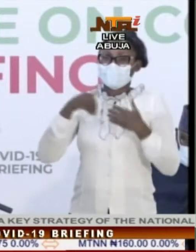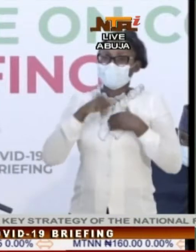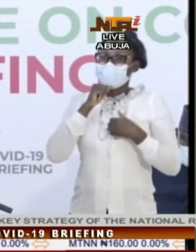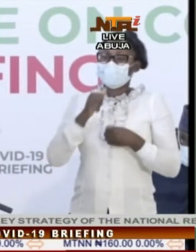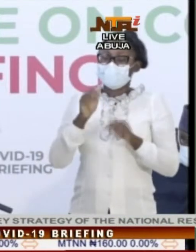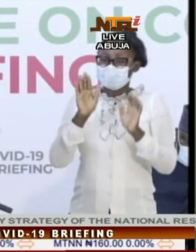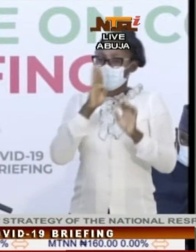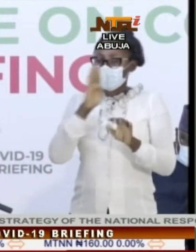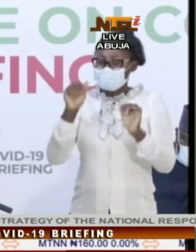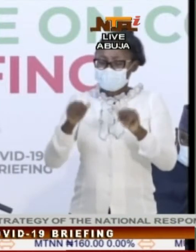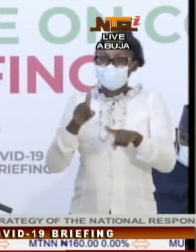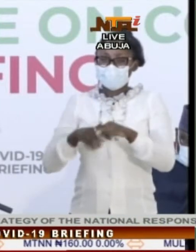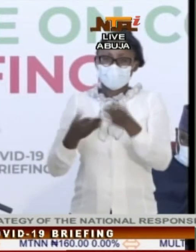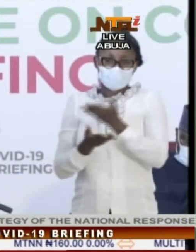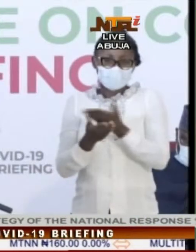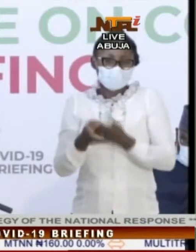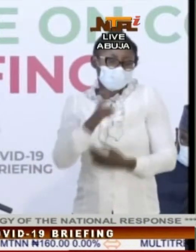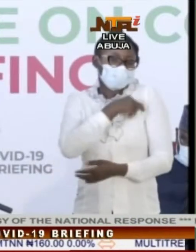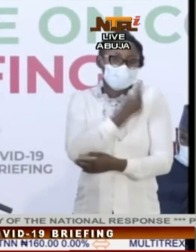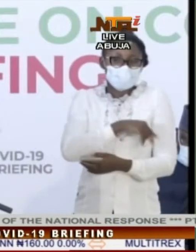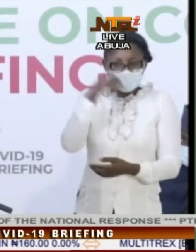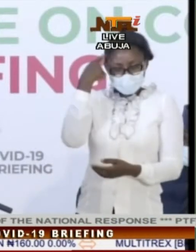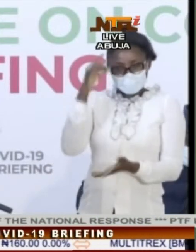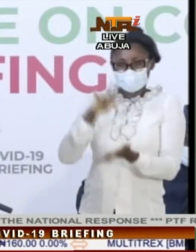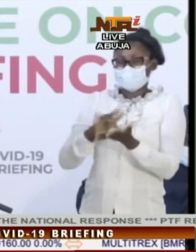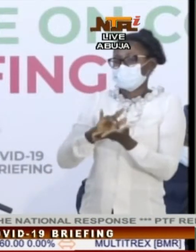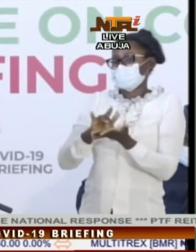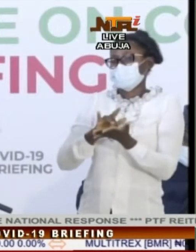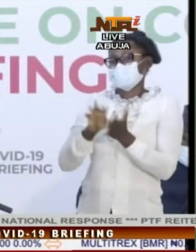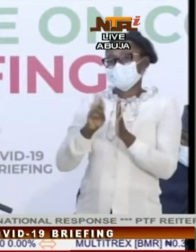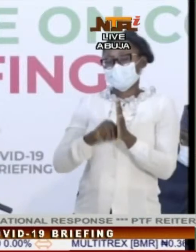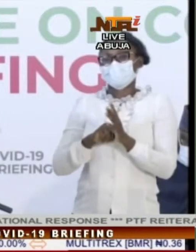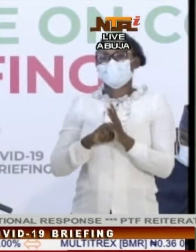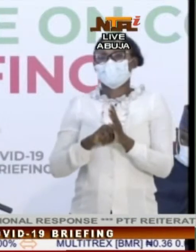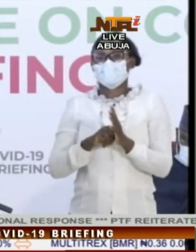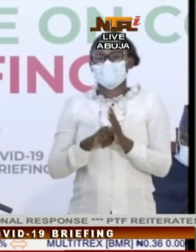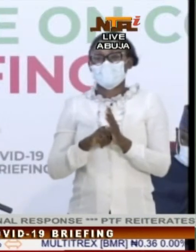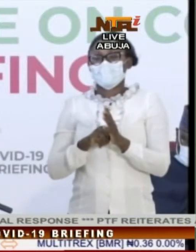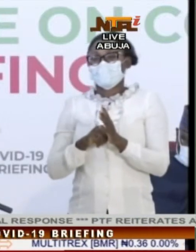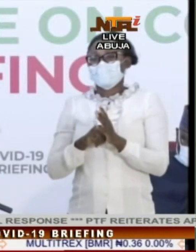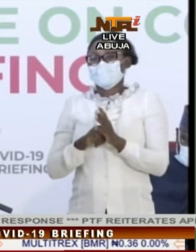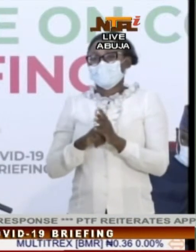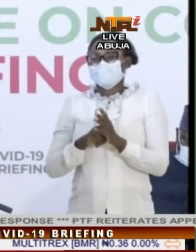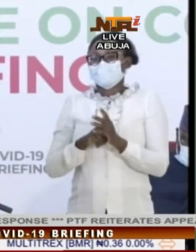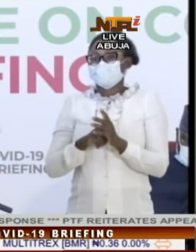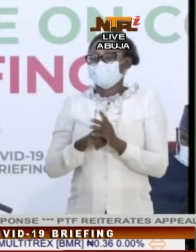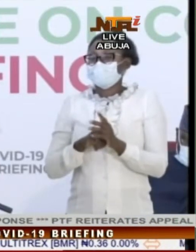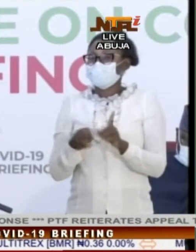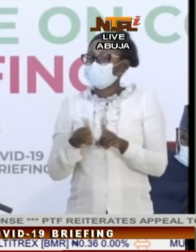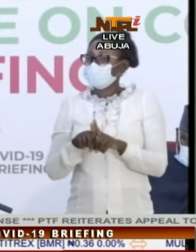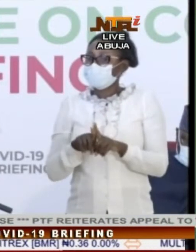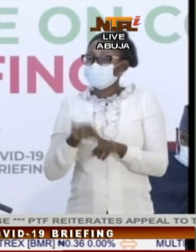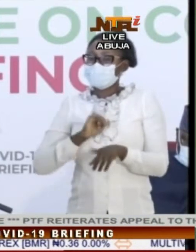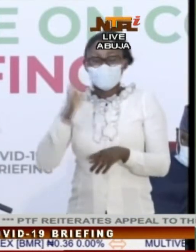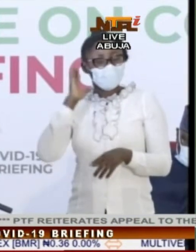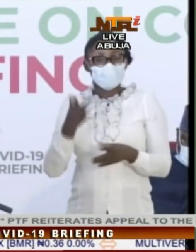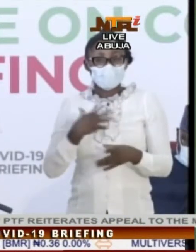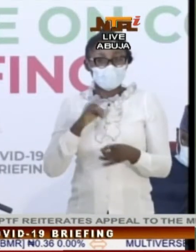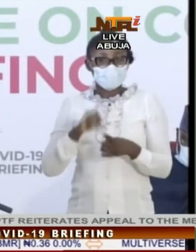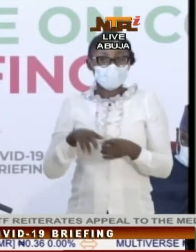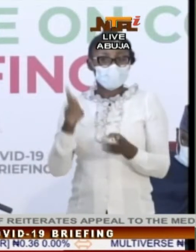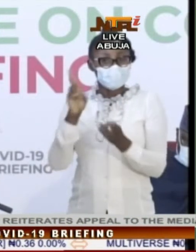services, partly because the hospitals are overcrowded with patients with COVID. So I would like to reiterate